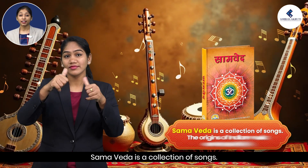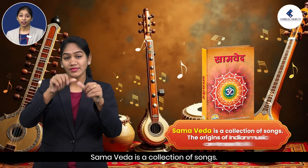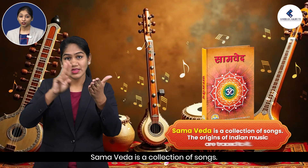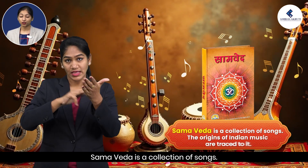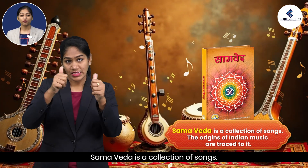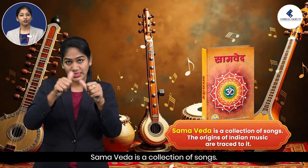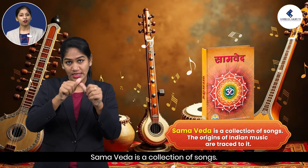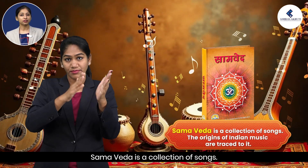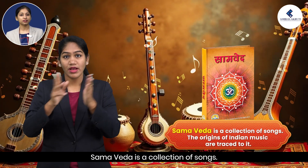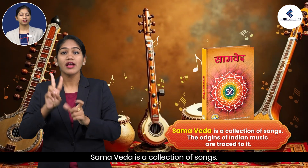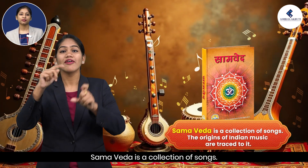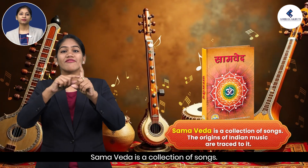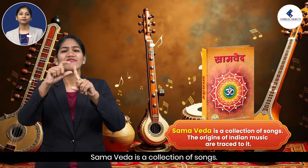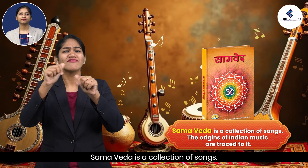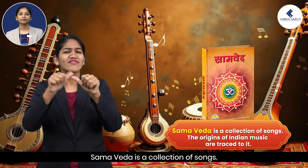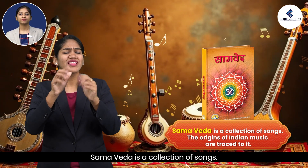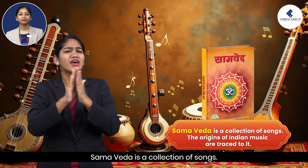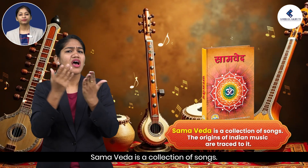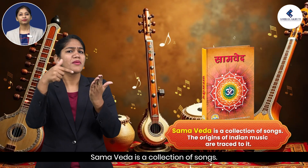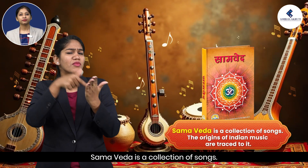Samaveda is a collection of songs.